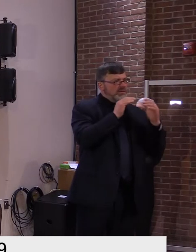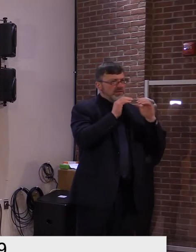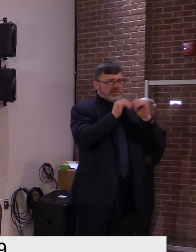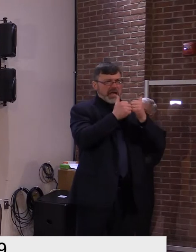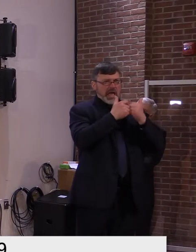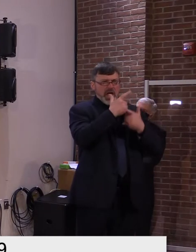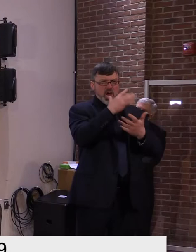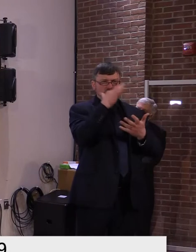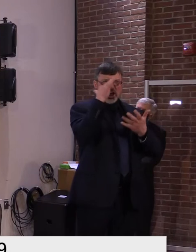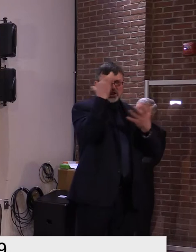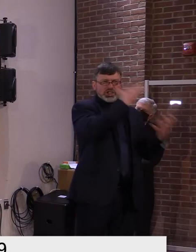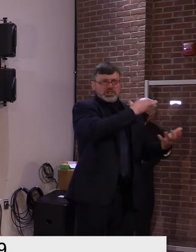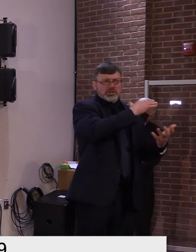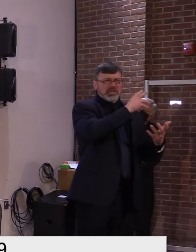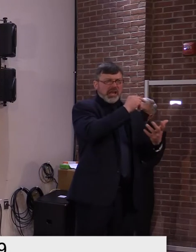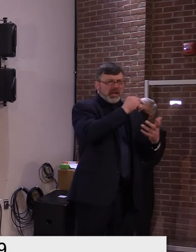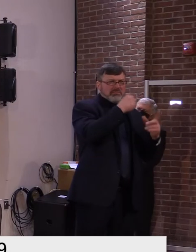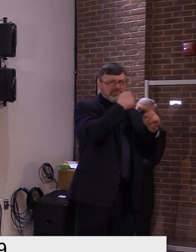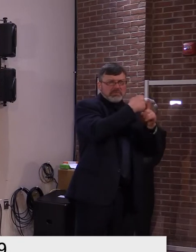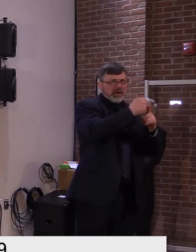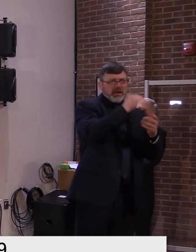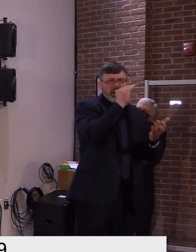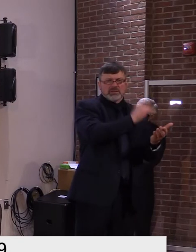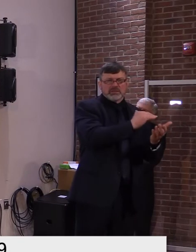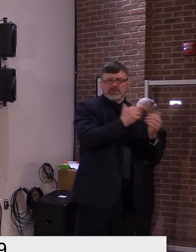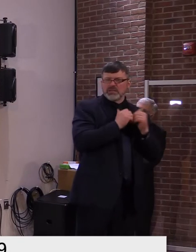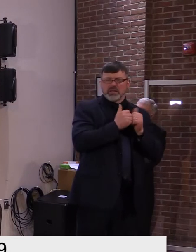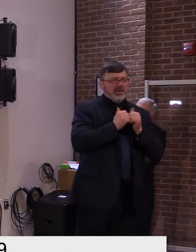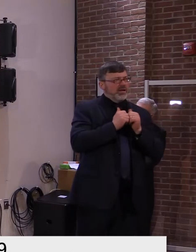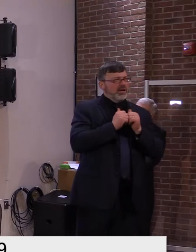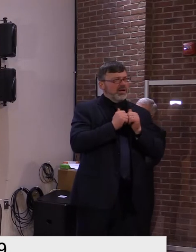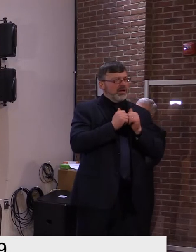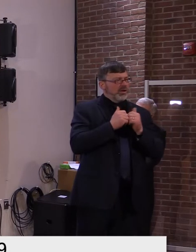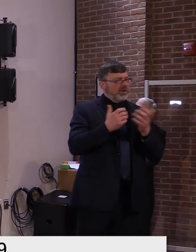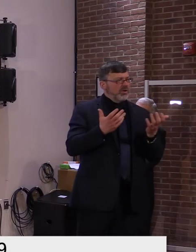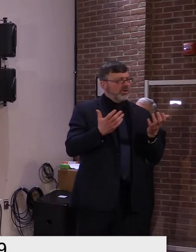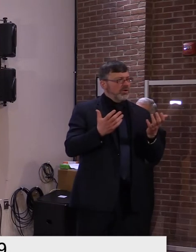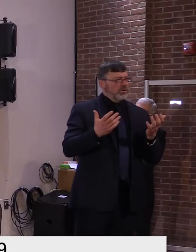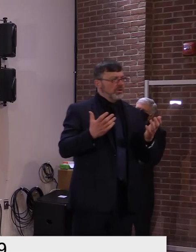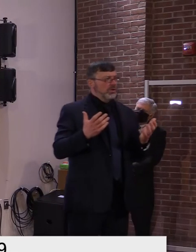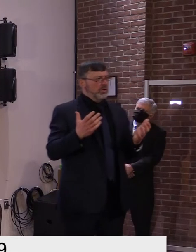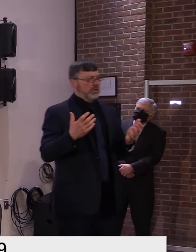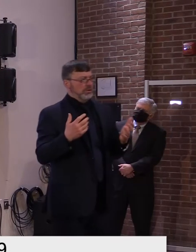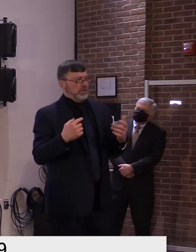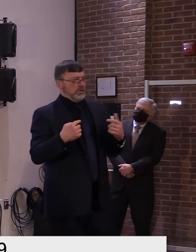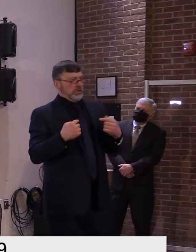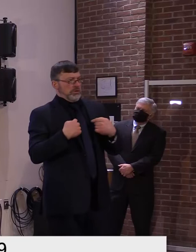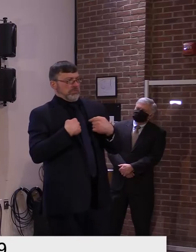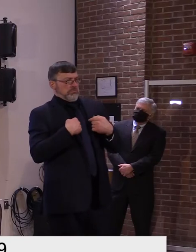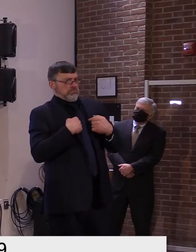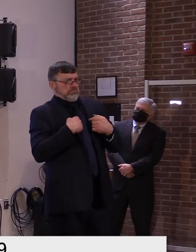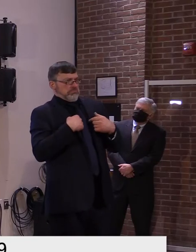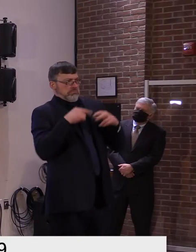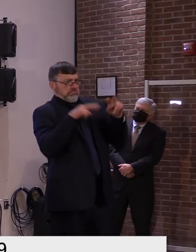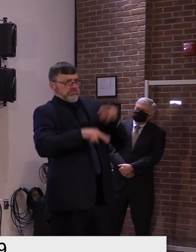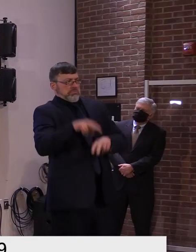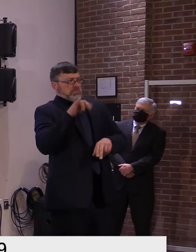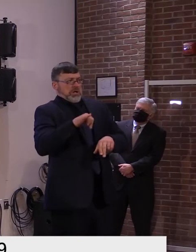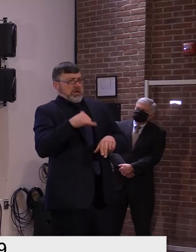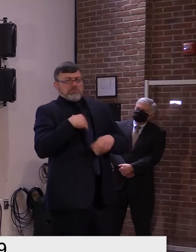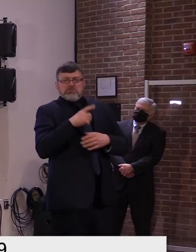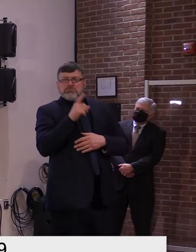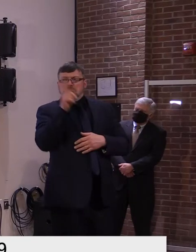I have not looked at that, and I'm looking over at Mr. Pichek. Something you want to try and answer? I'll